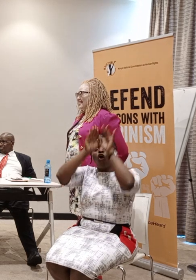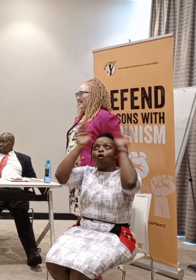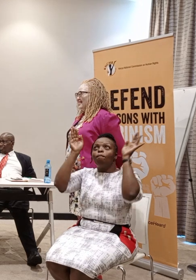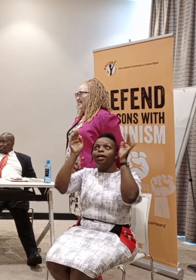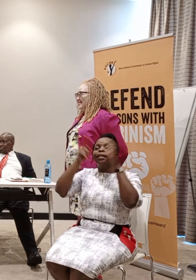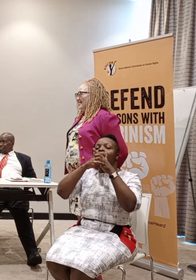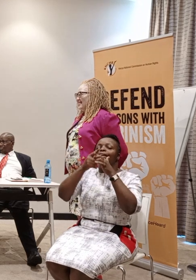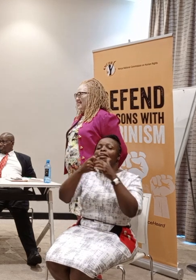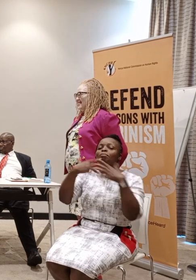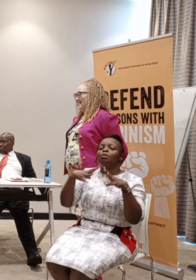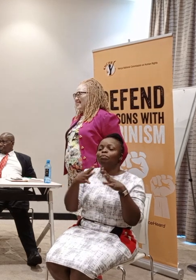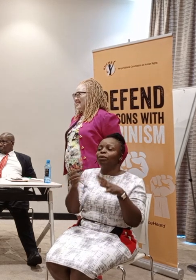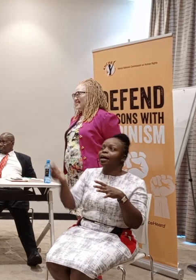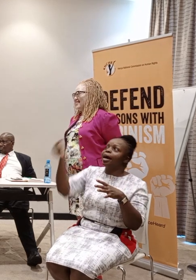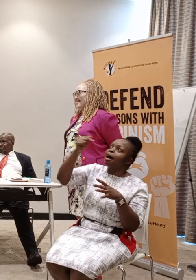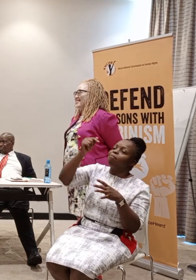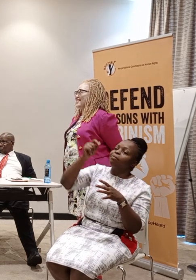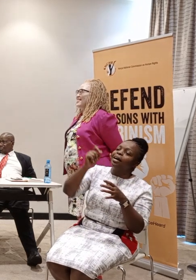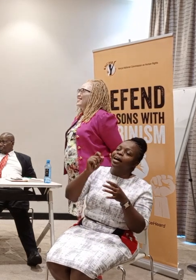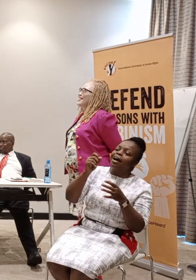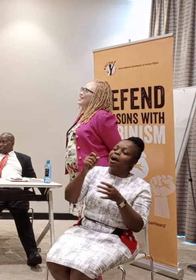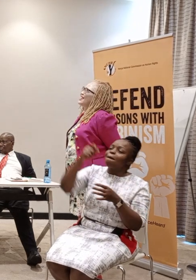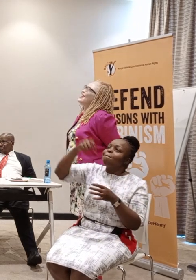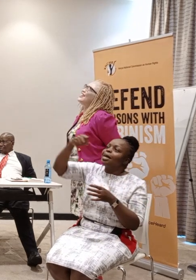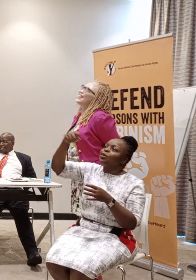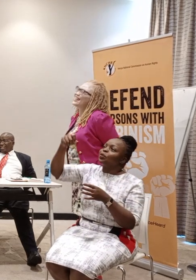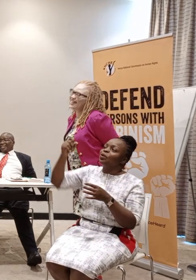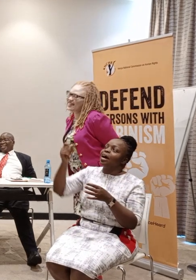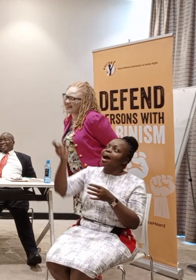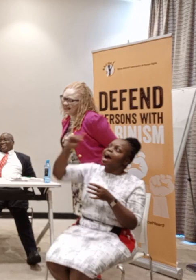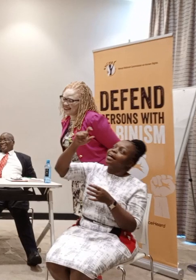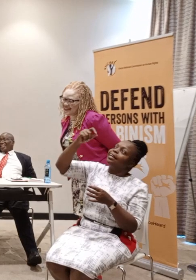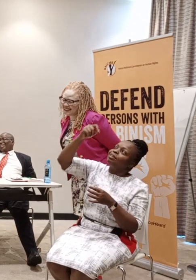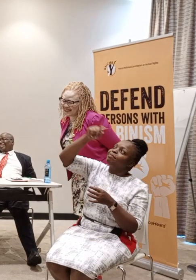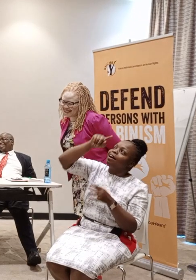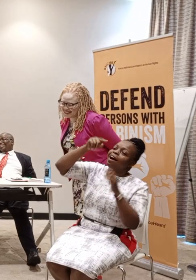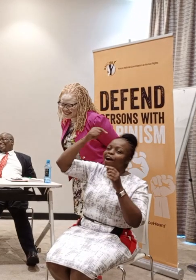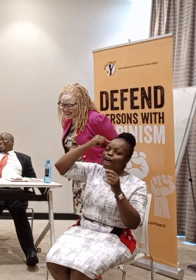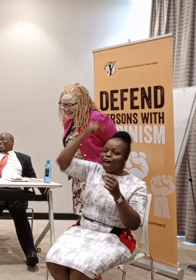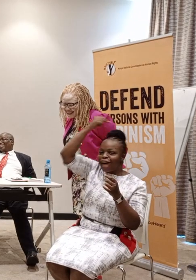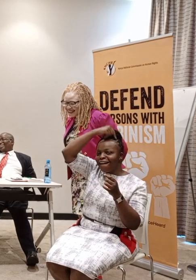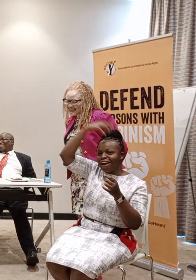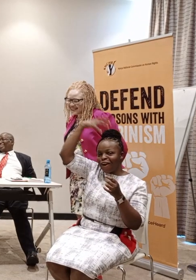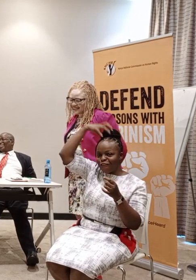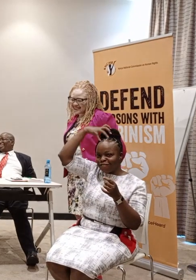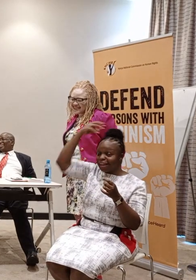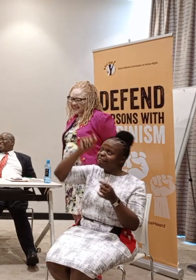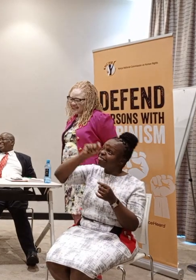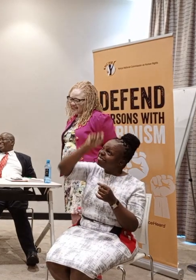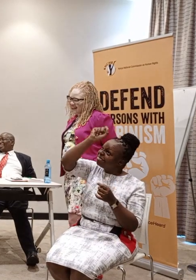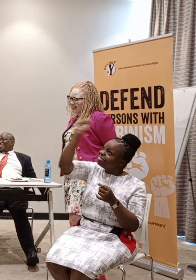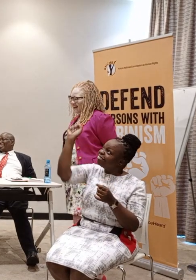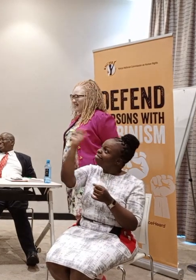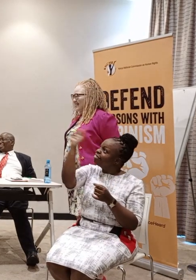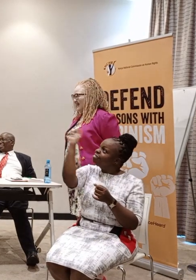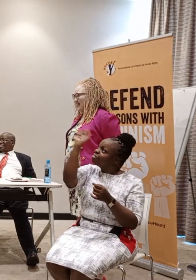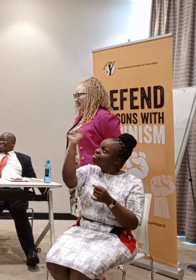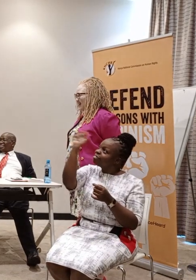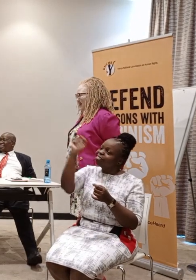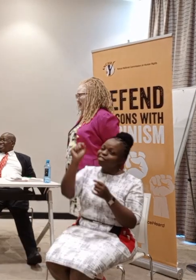kalamu wanaongeza nini? So to complete the what?